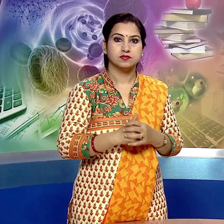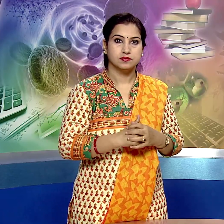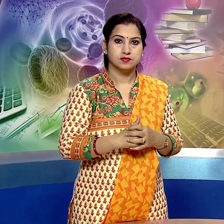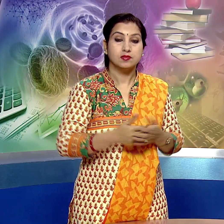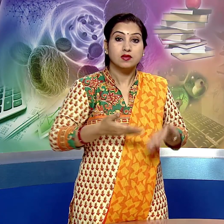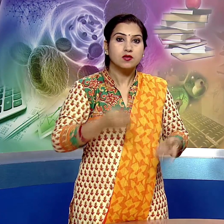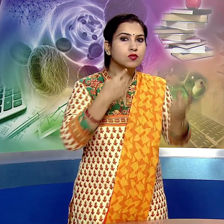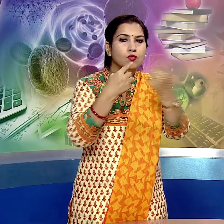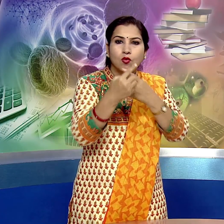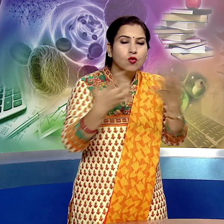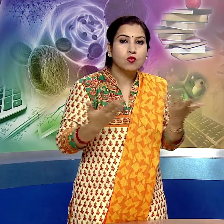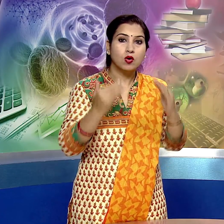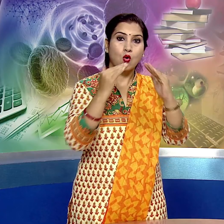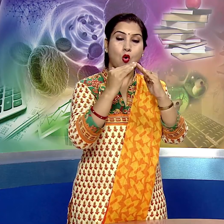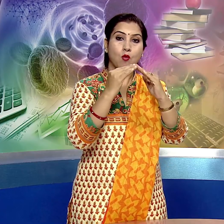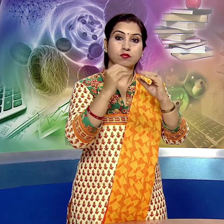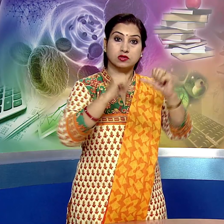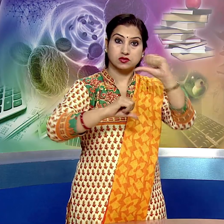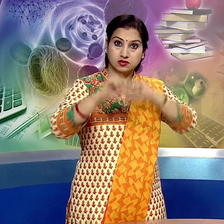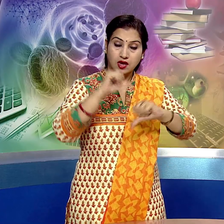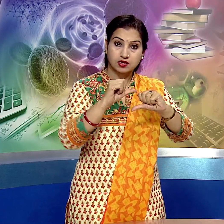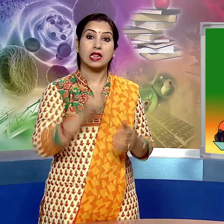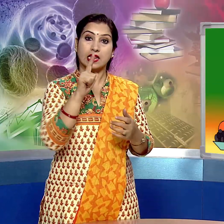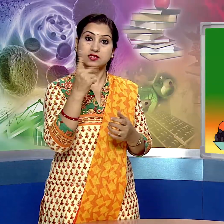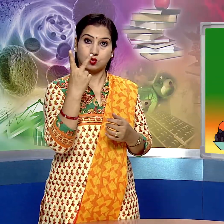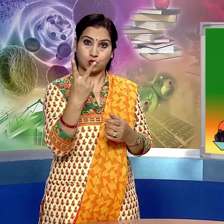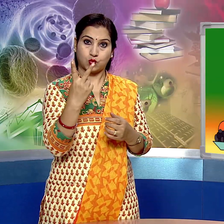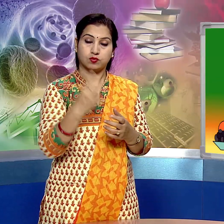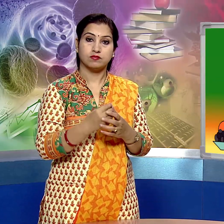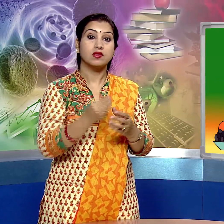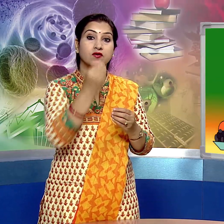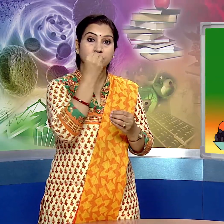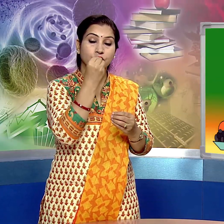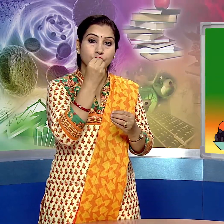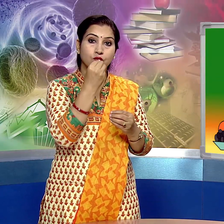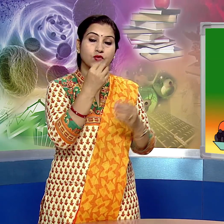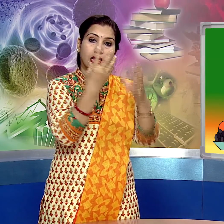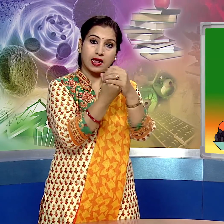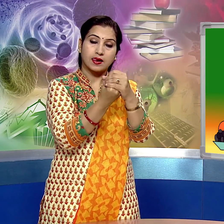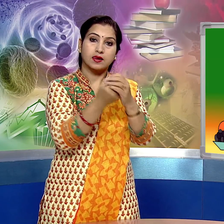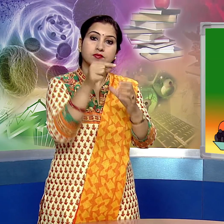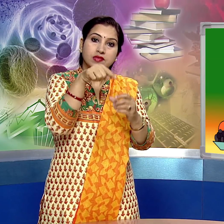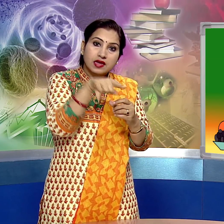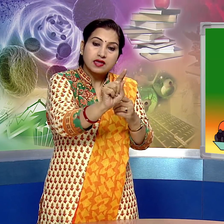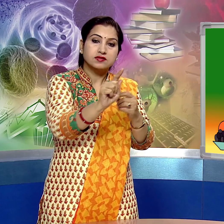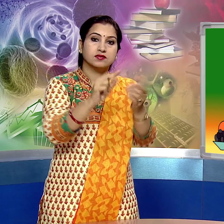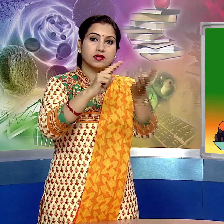We will discuss Home Science, Lesson 2, Food and its